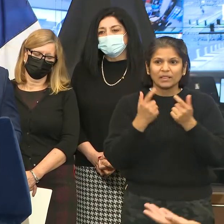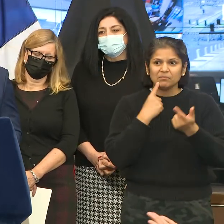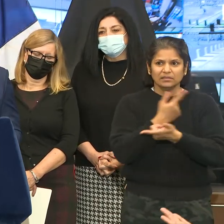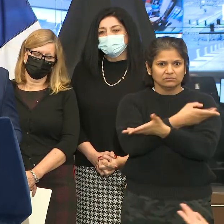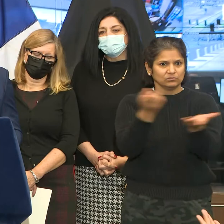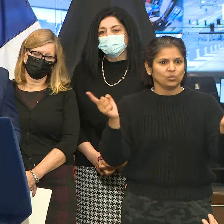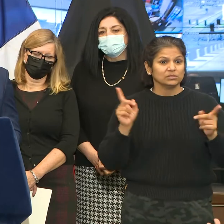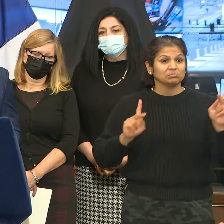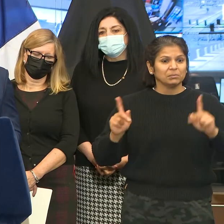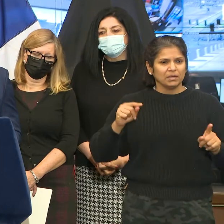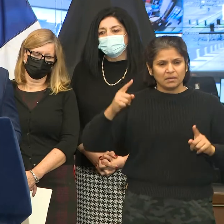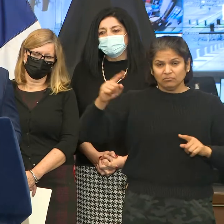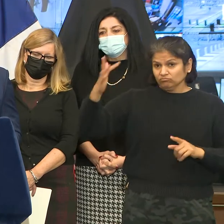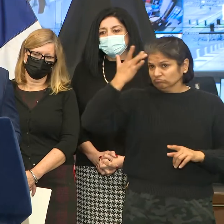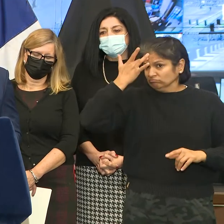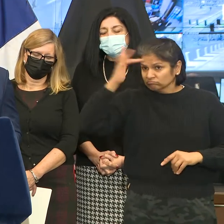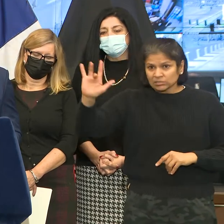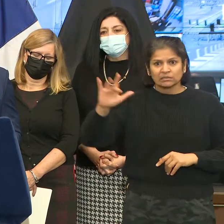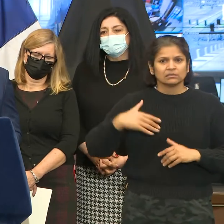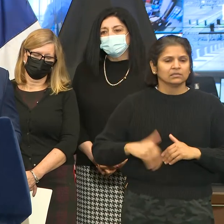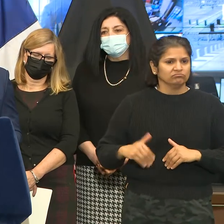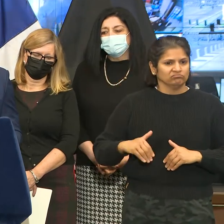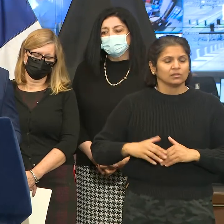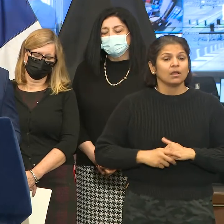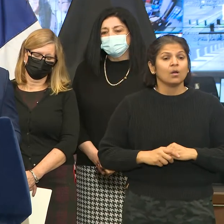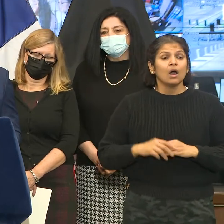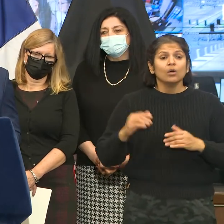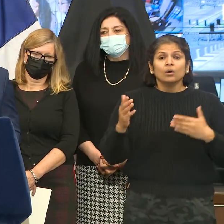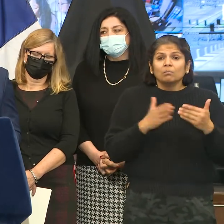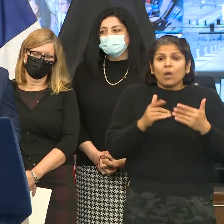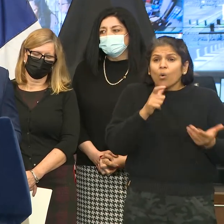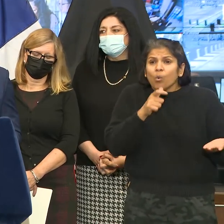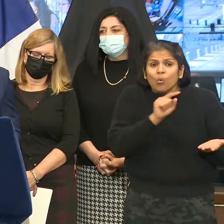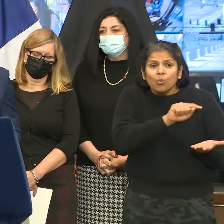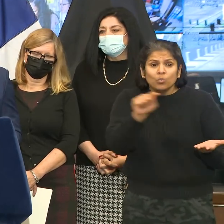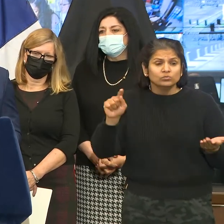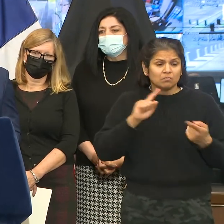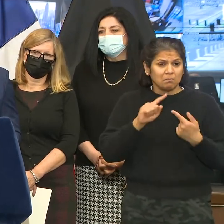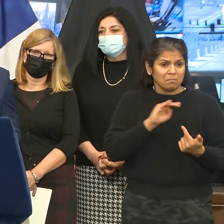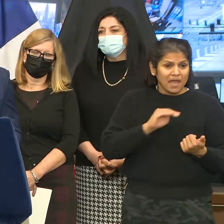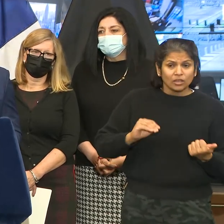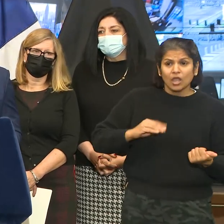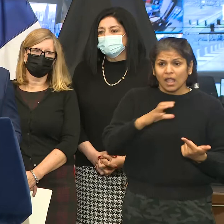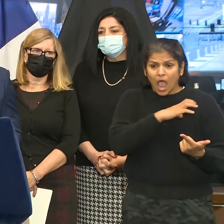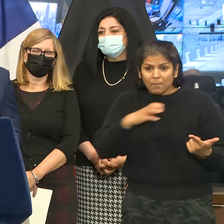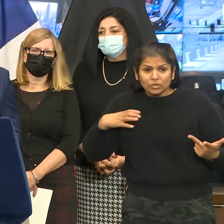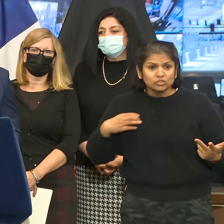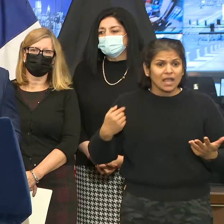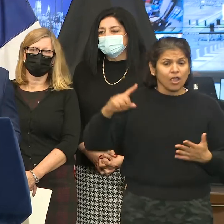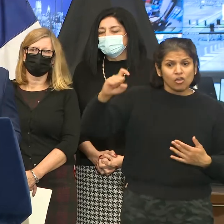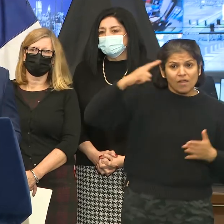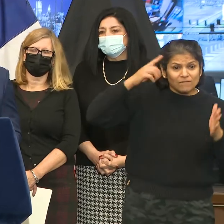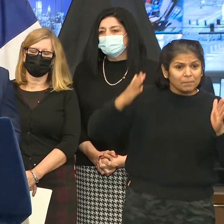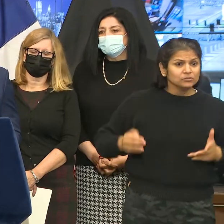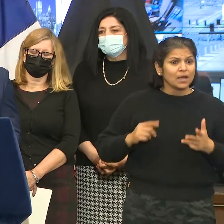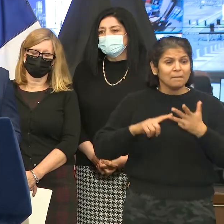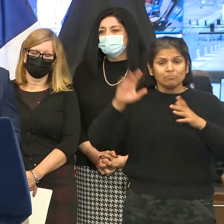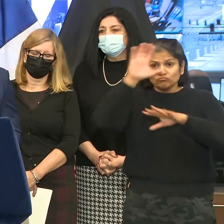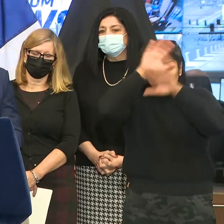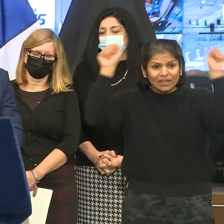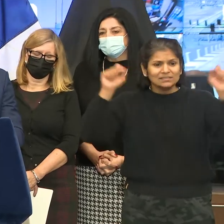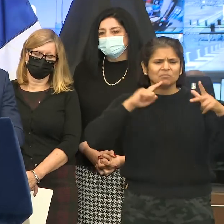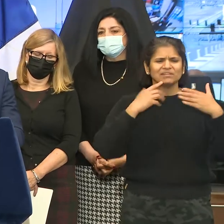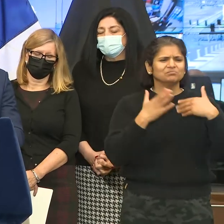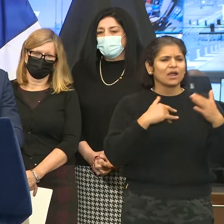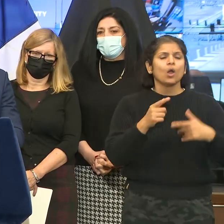matter who's the mayor, no matter who is a commissioner, no matter who's the governor or president, they get up every day